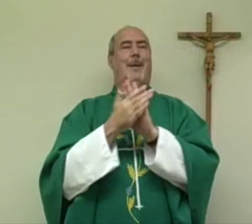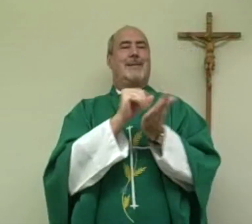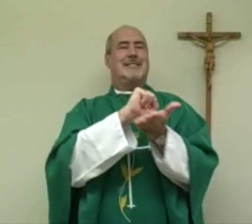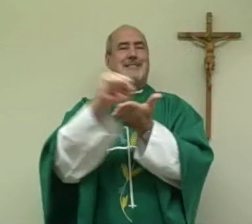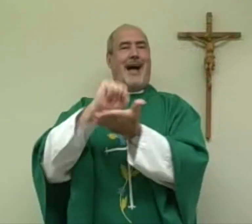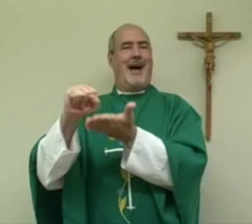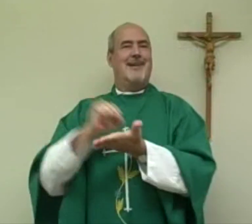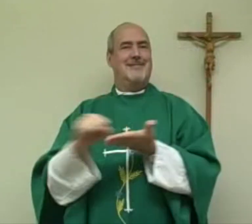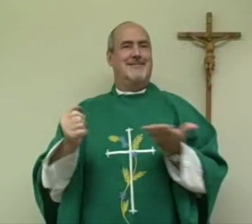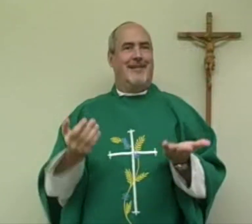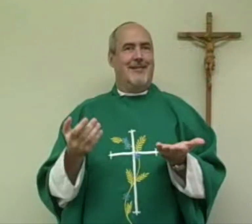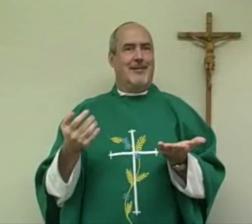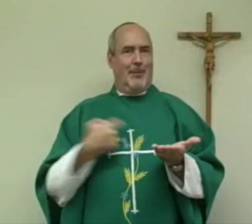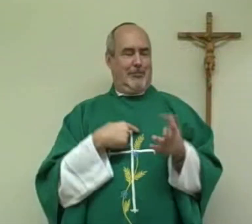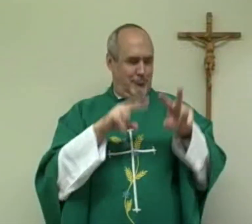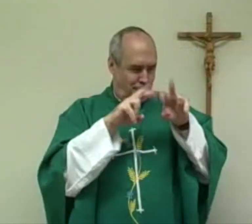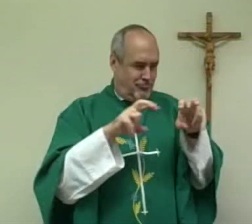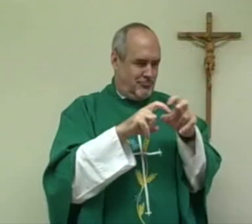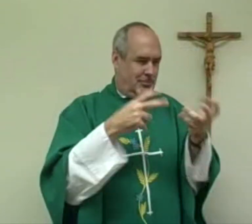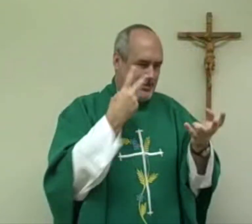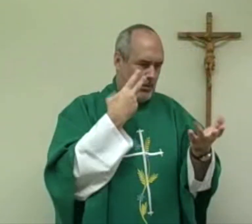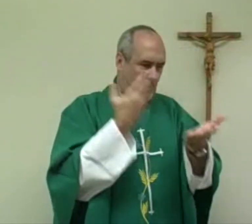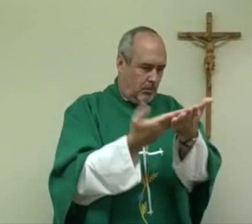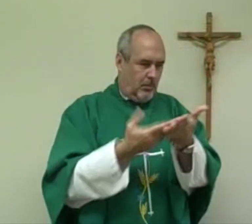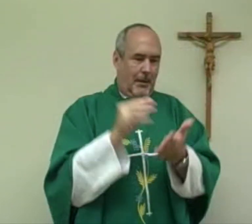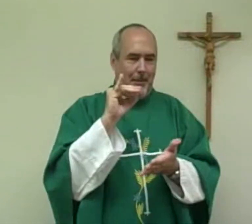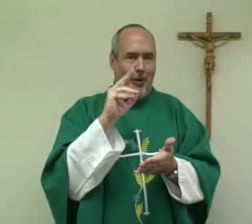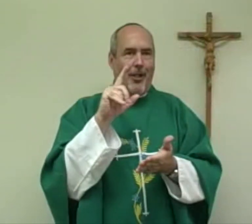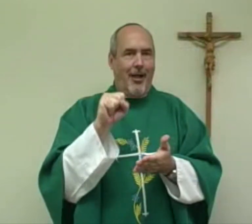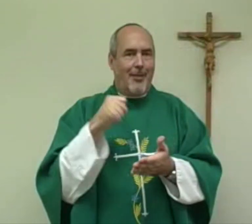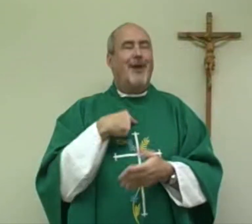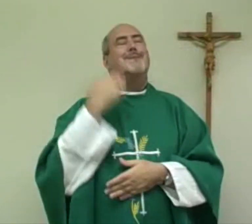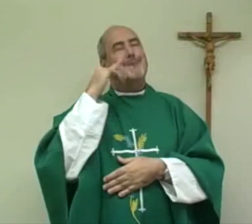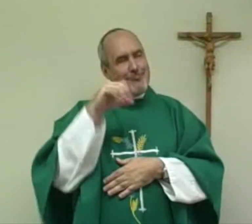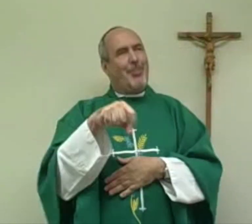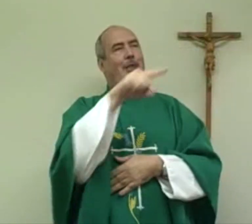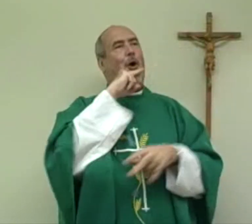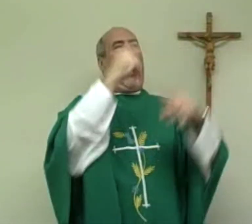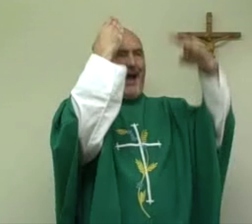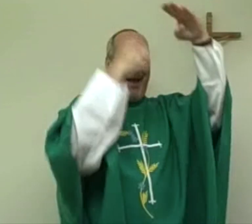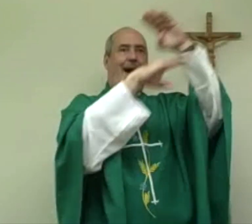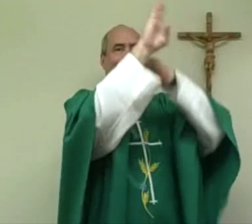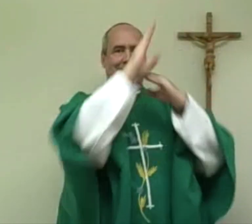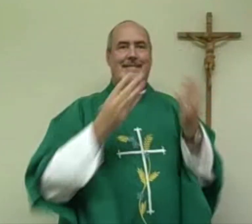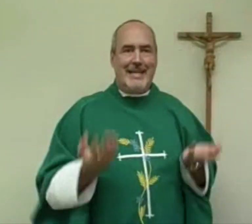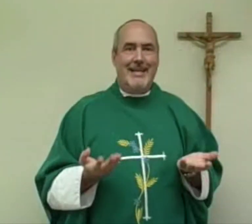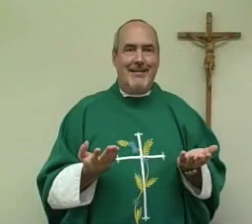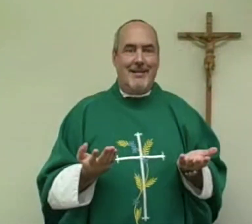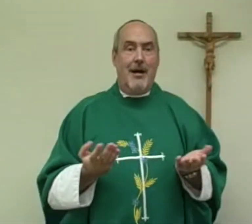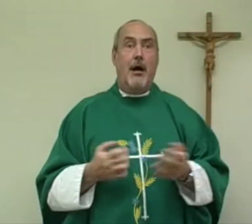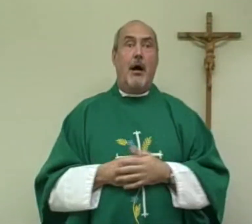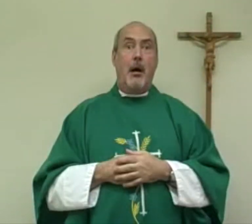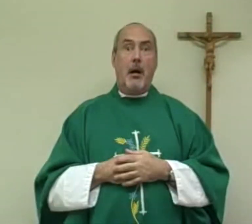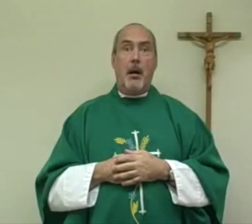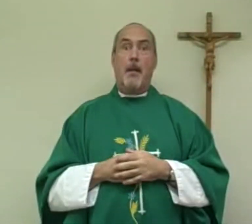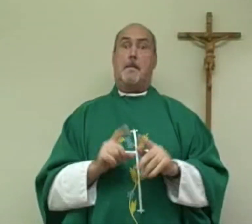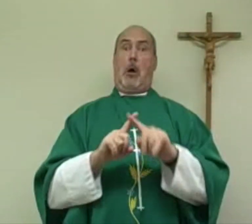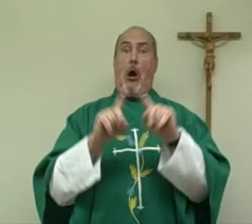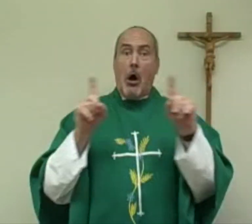heaven. And those are the ones who have become saints, where we've been witness to the miracles. So we know that they've made it